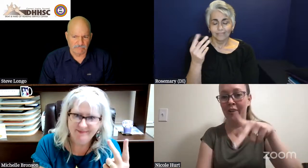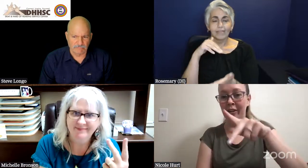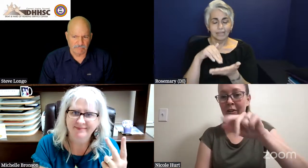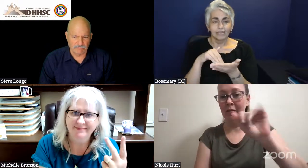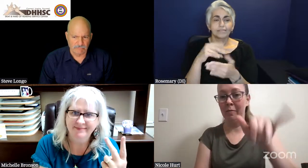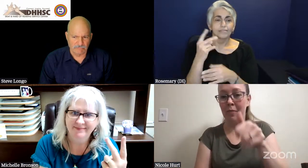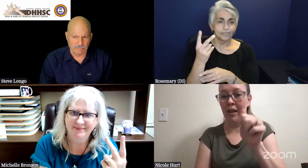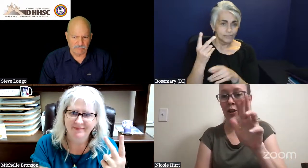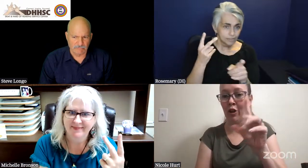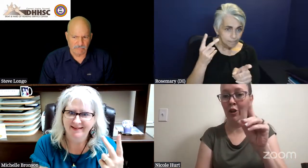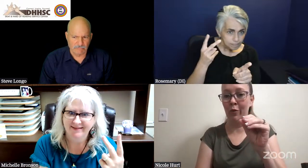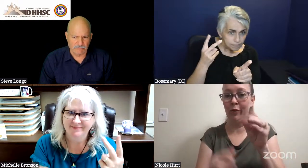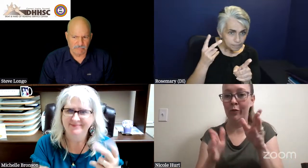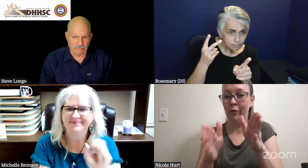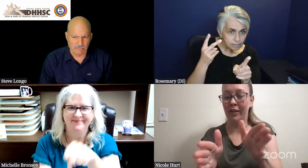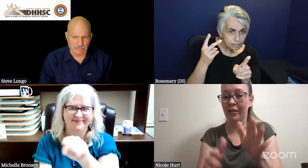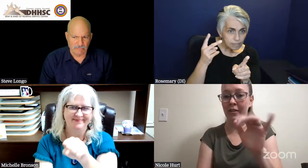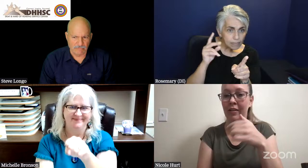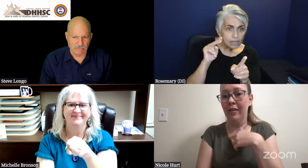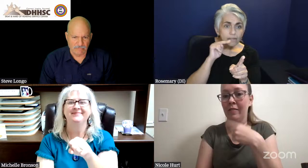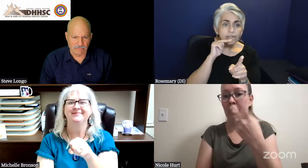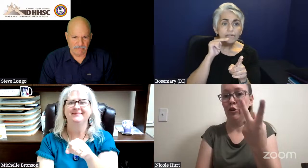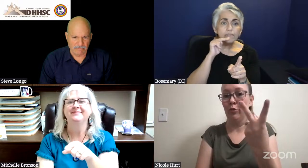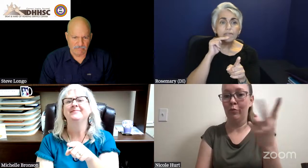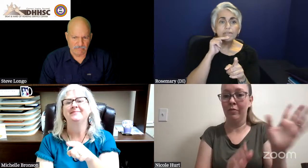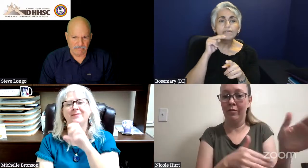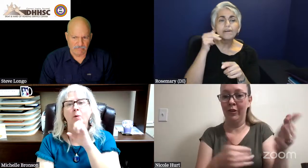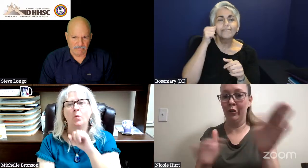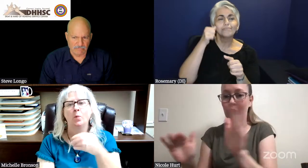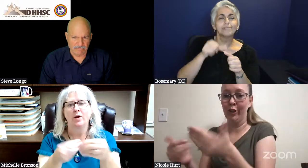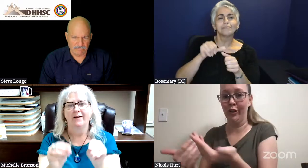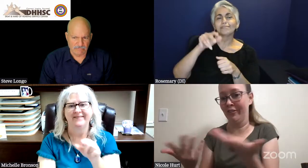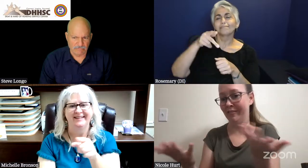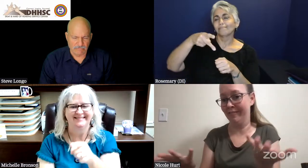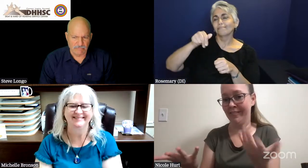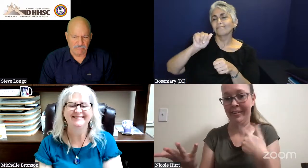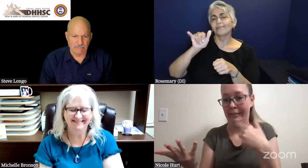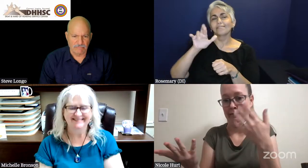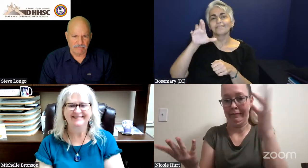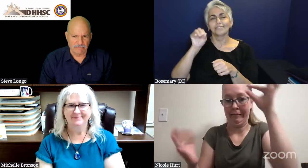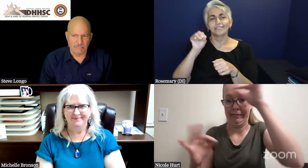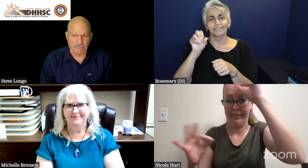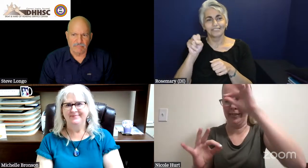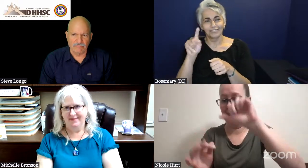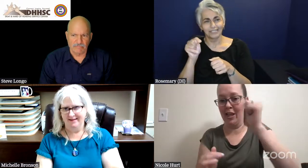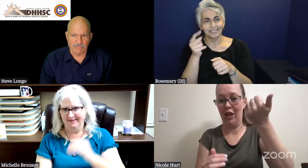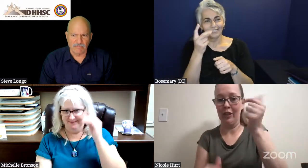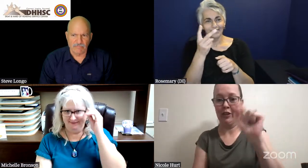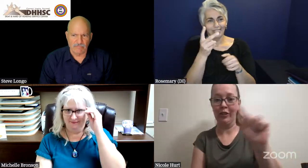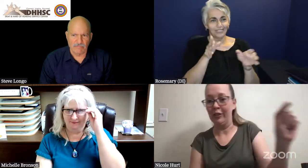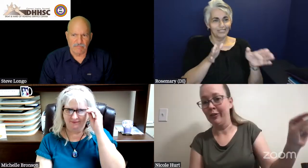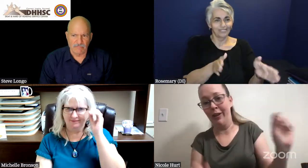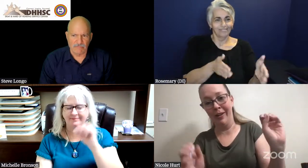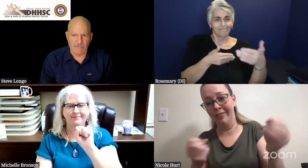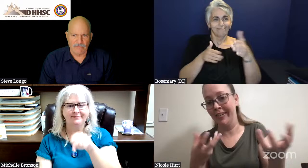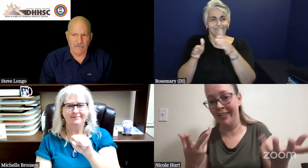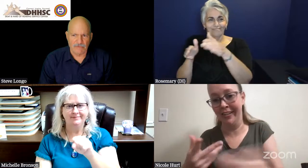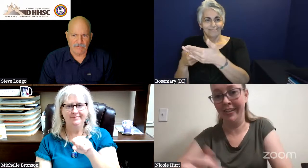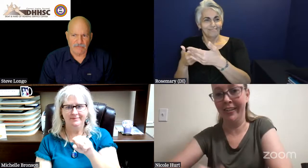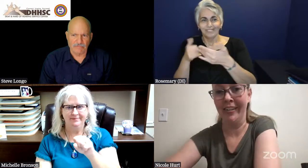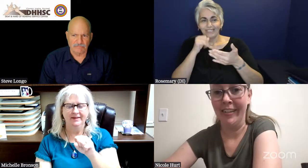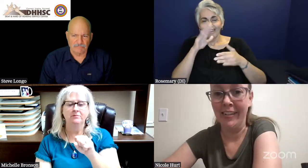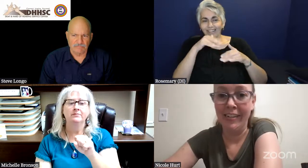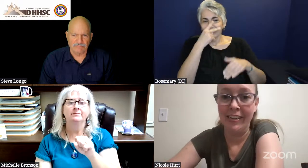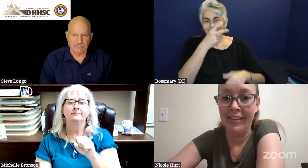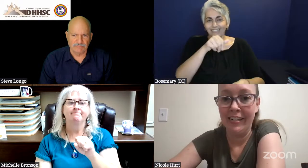So Nicole is saying, well, I haven't been there in a long time. I remember that there were